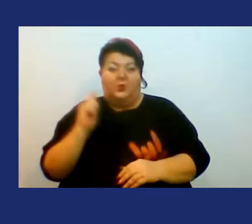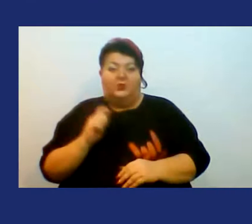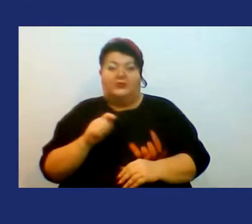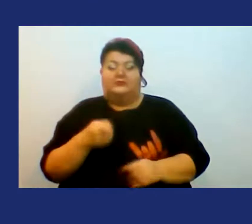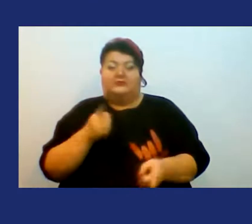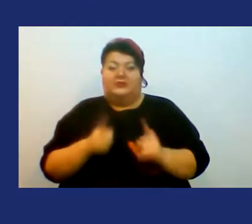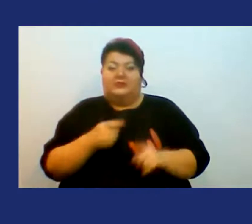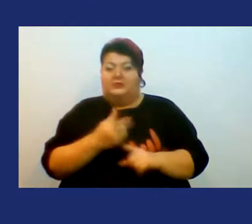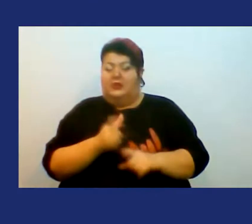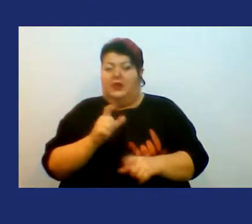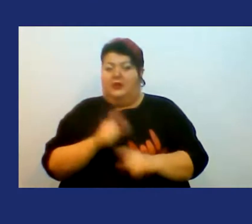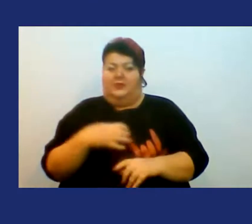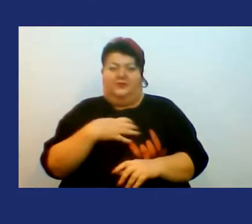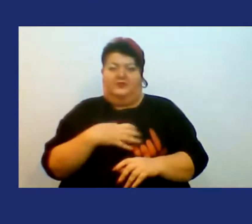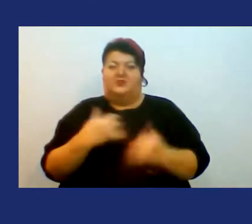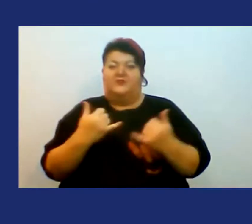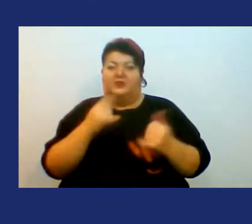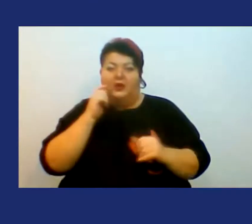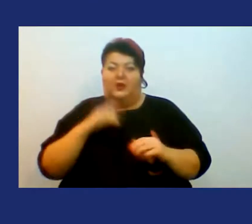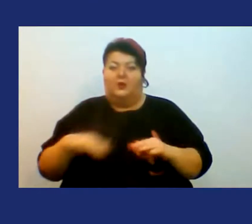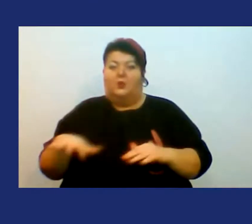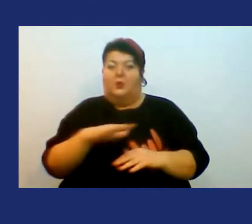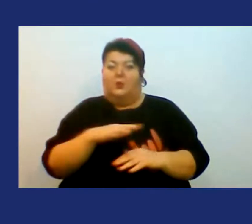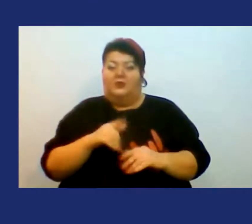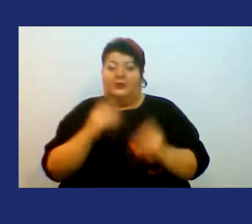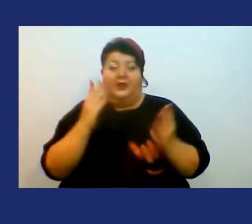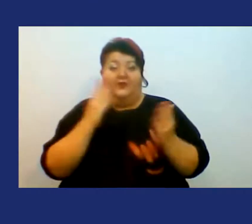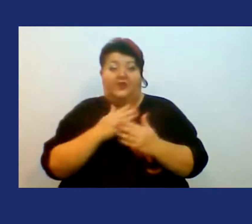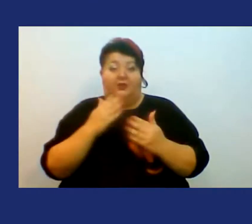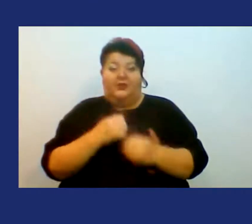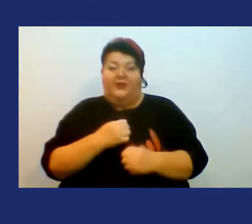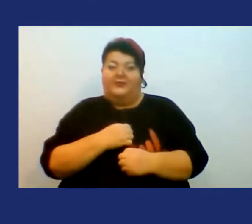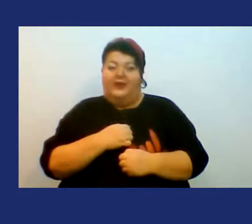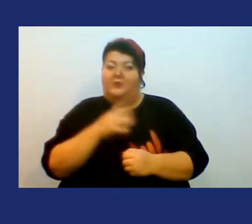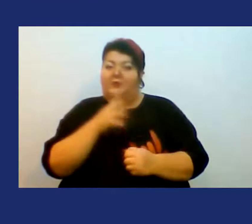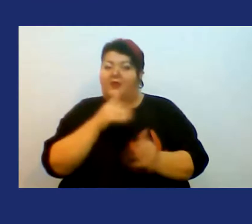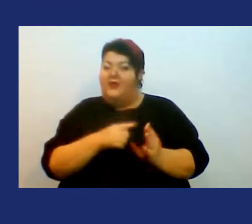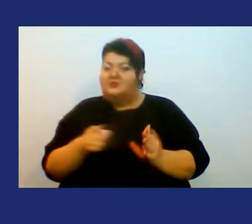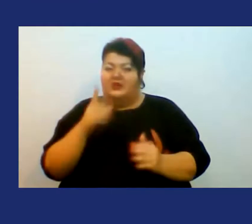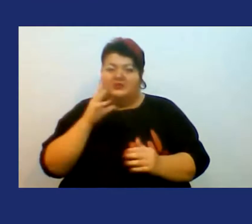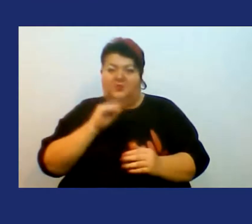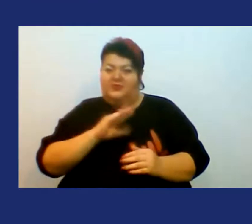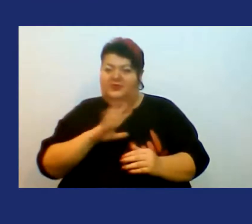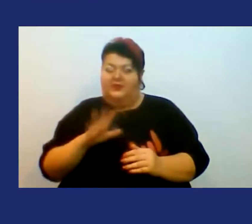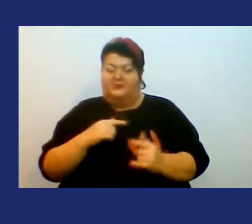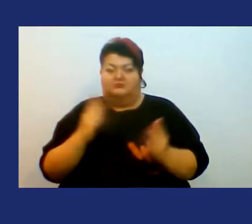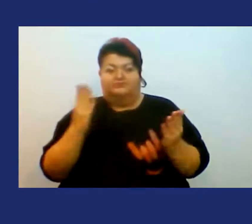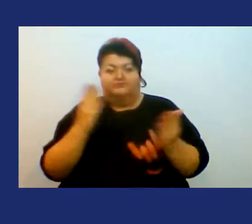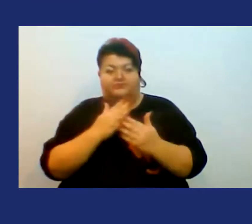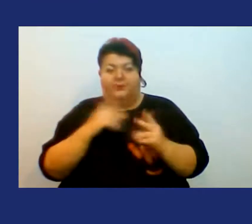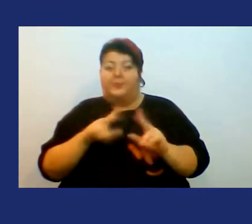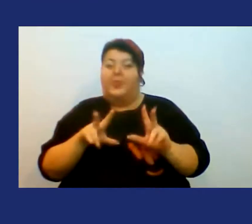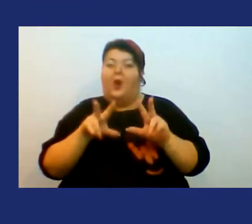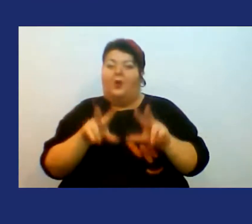where civil society groups do everything possible